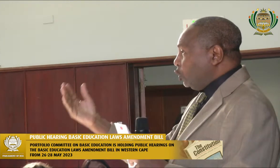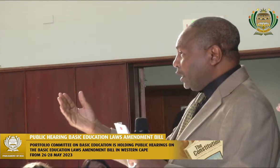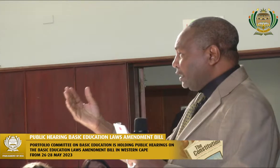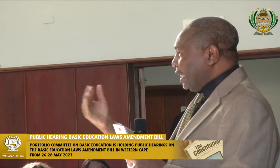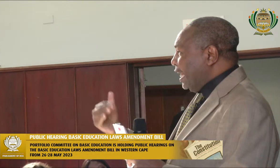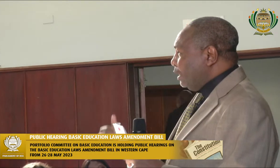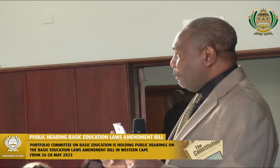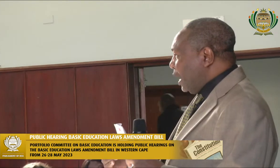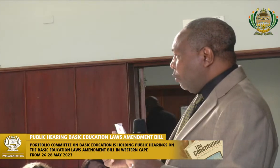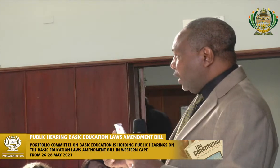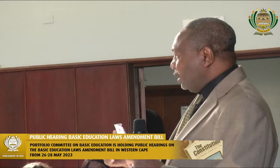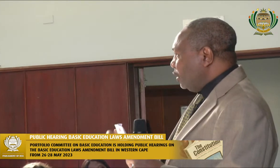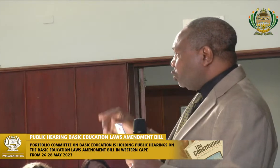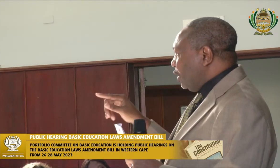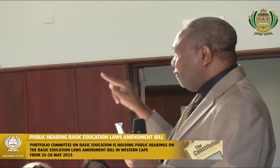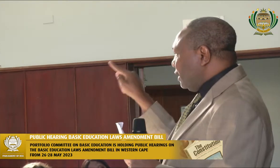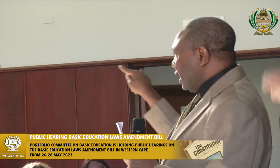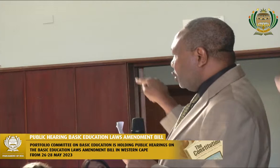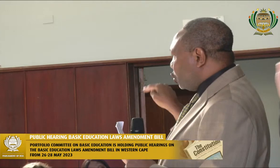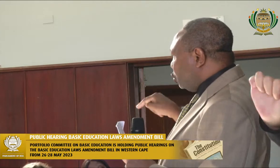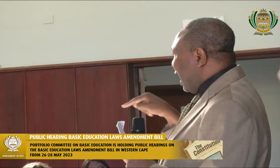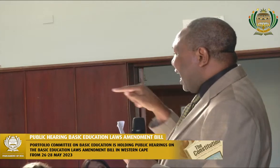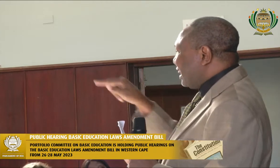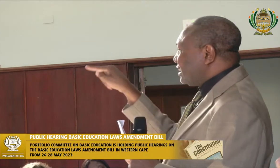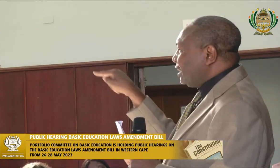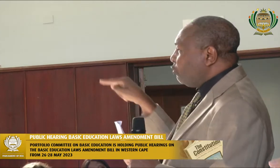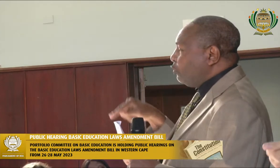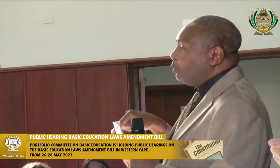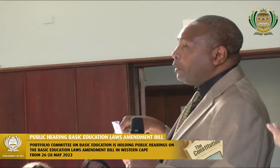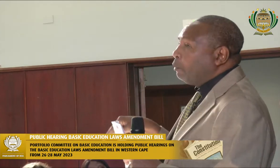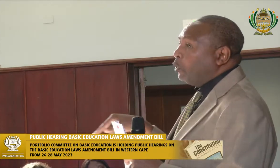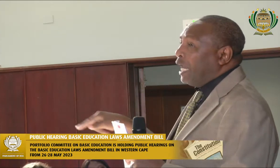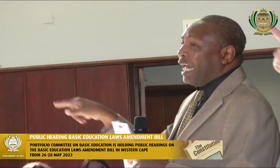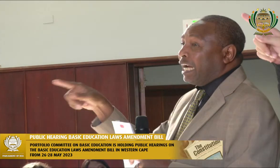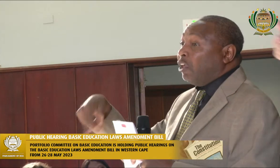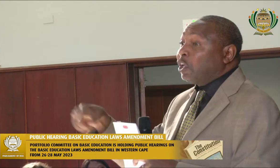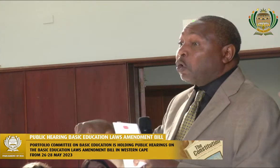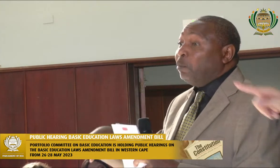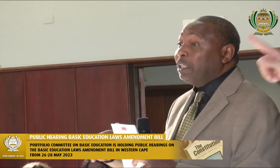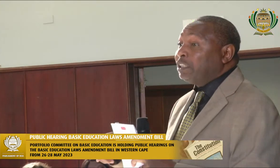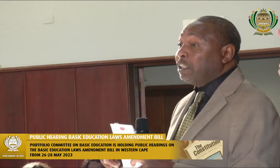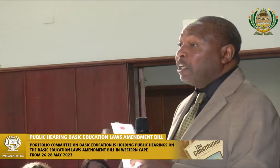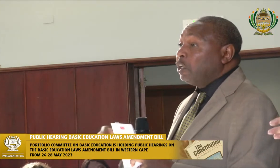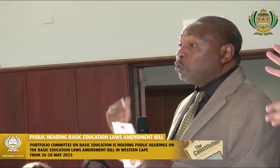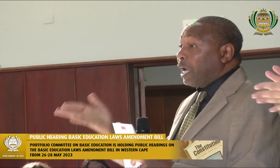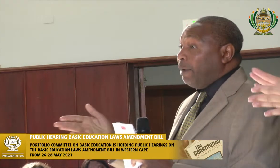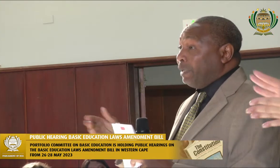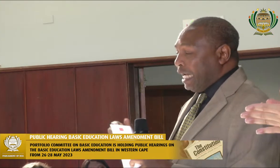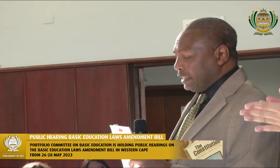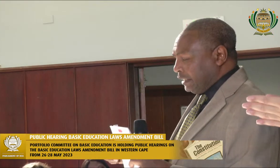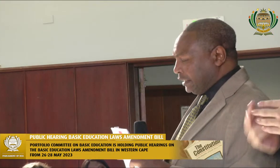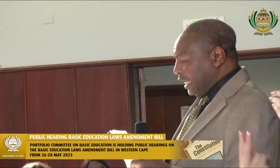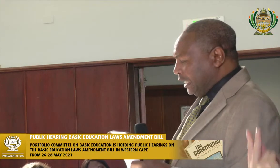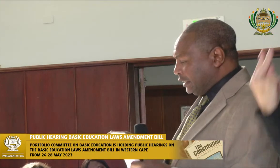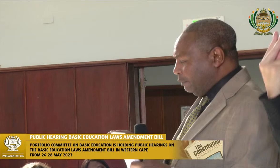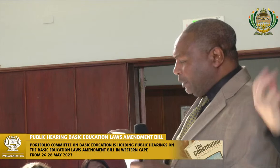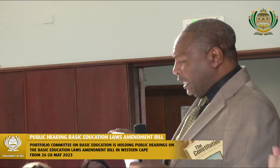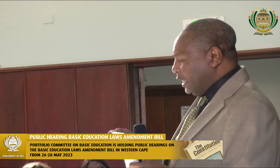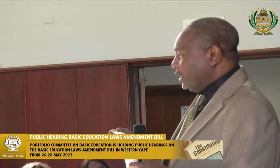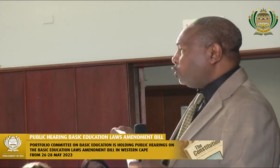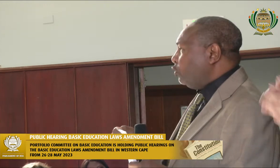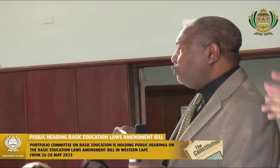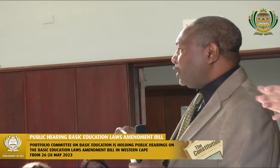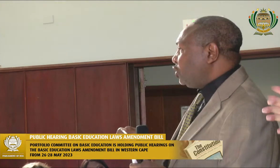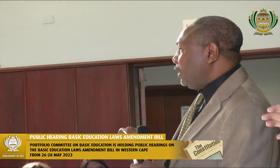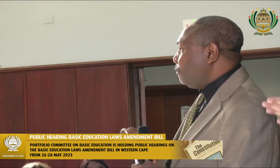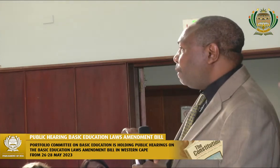the authority and the power to even include other skillful people around the community to come and assist the SGB